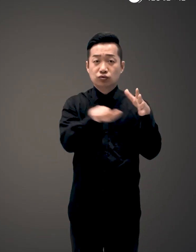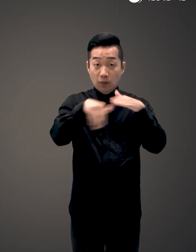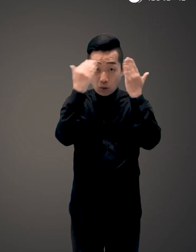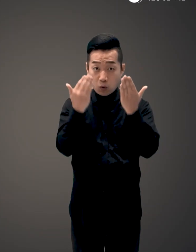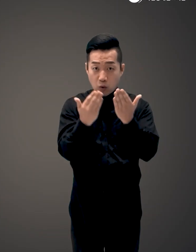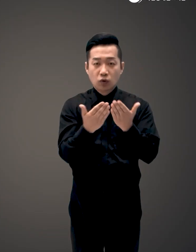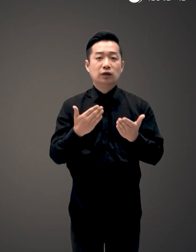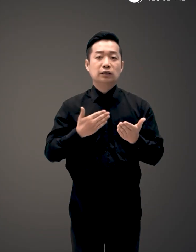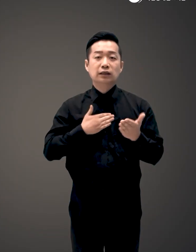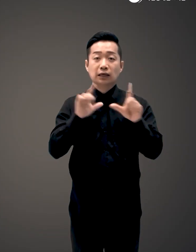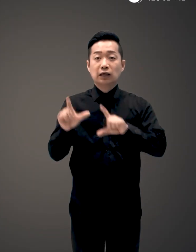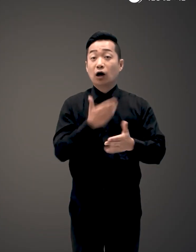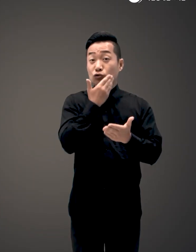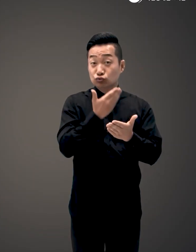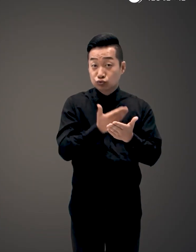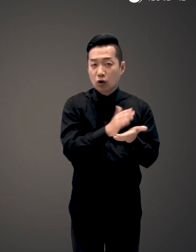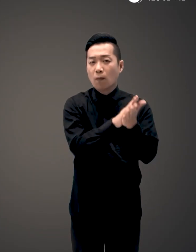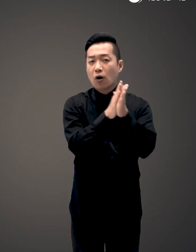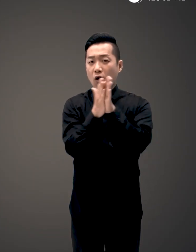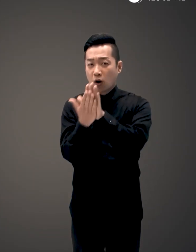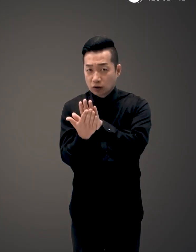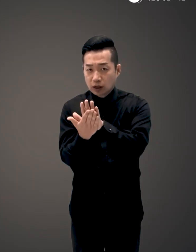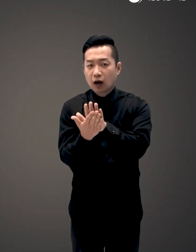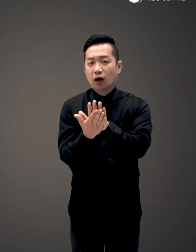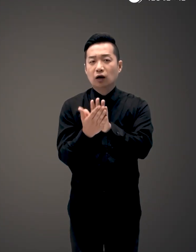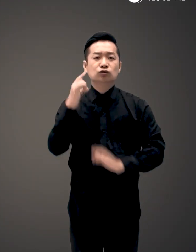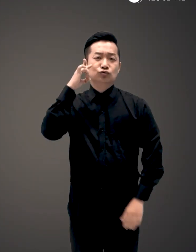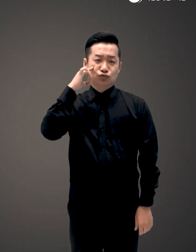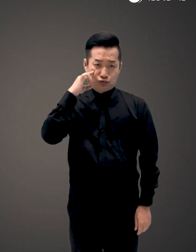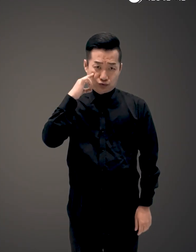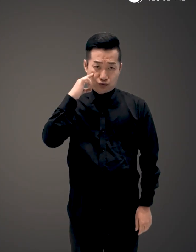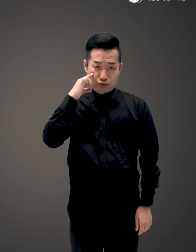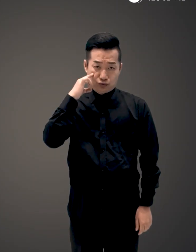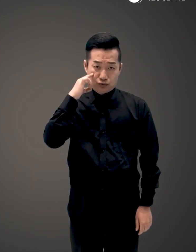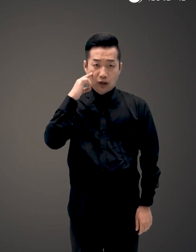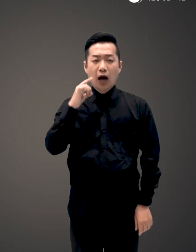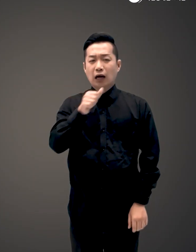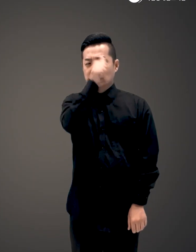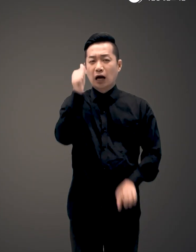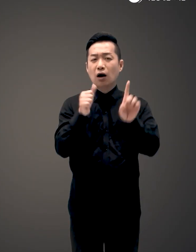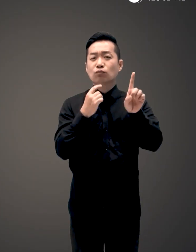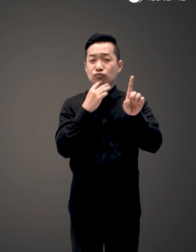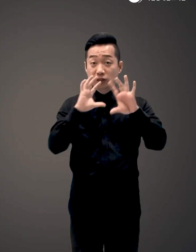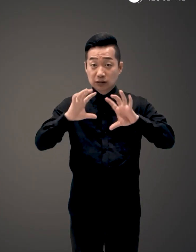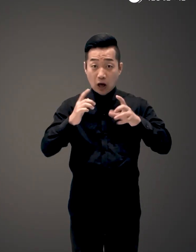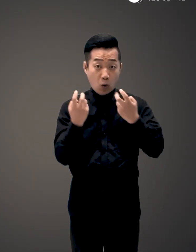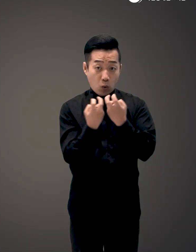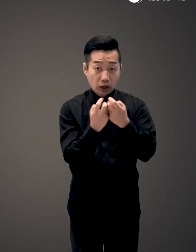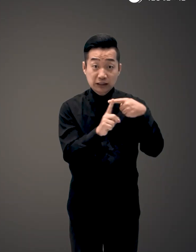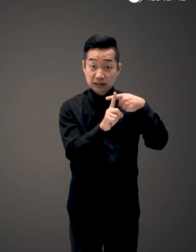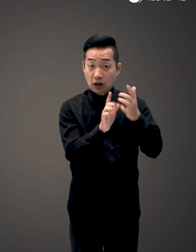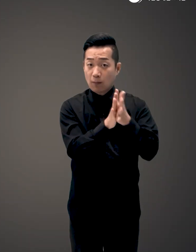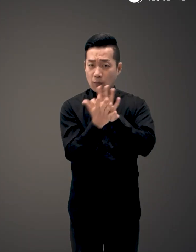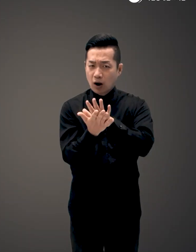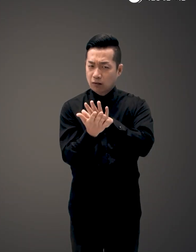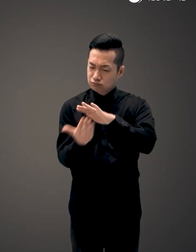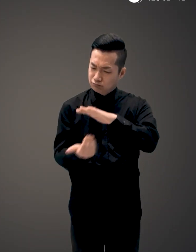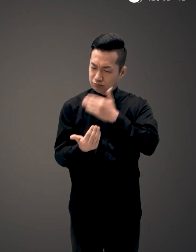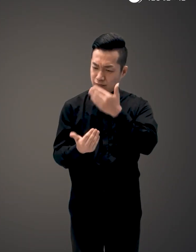want to know that our lives counted for something, that we made a positive difference in the world with the one life we've been given to